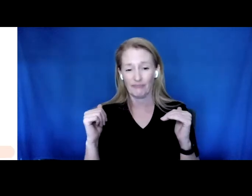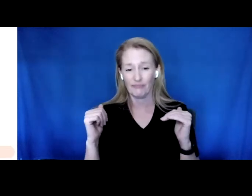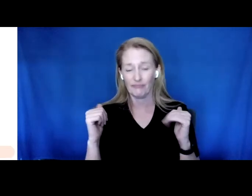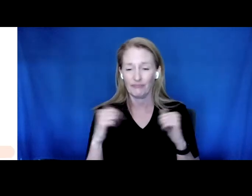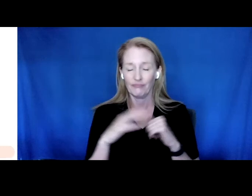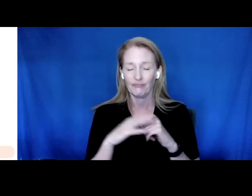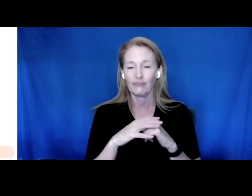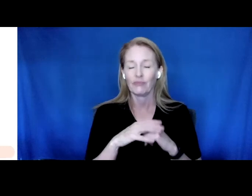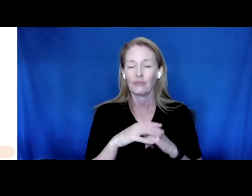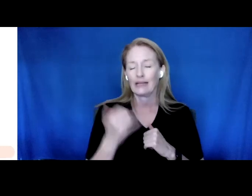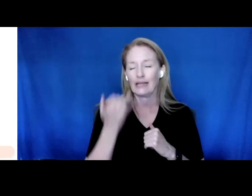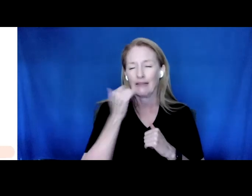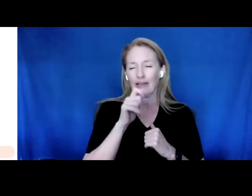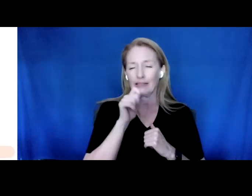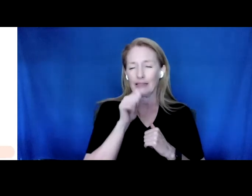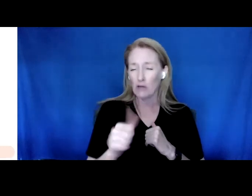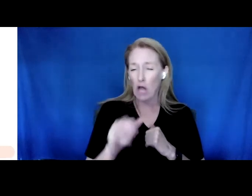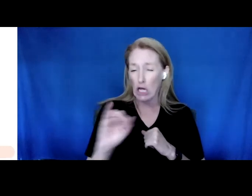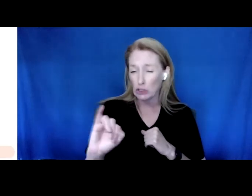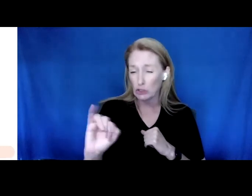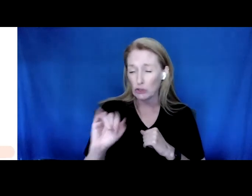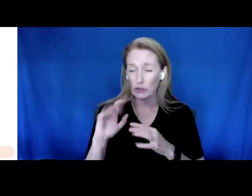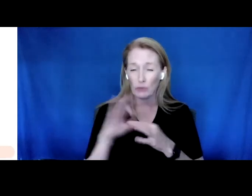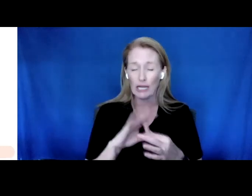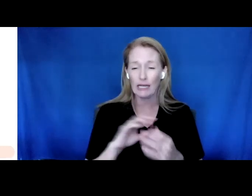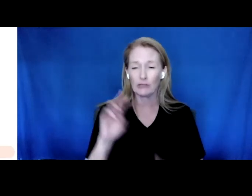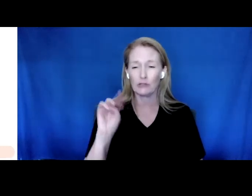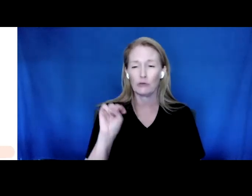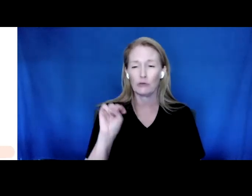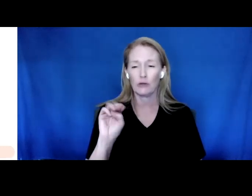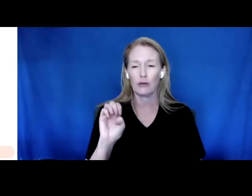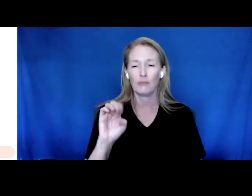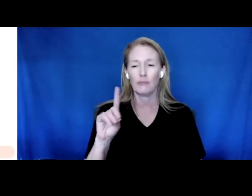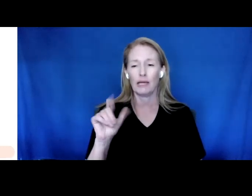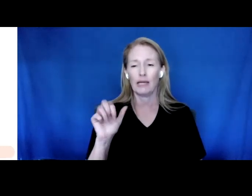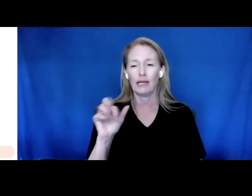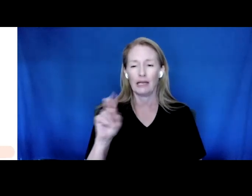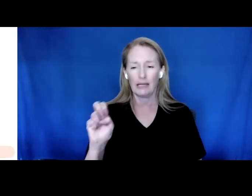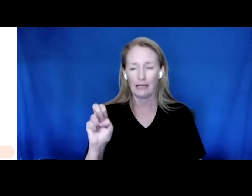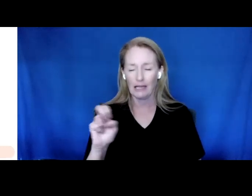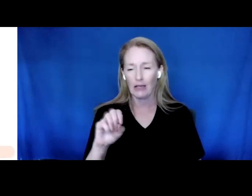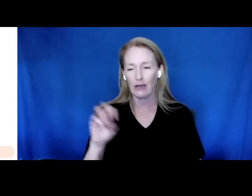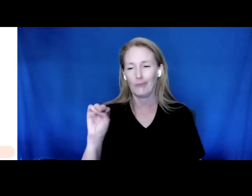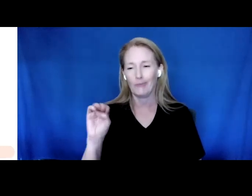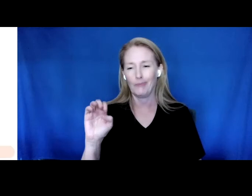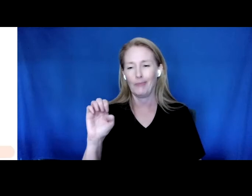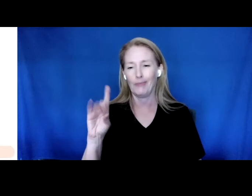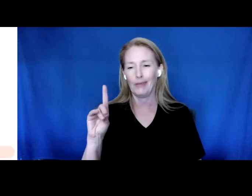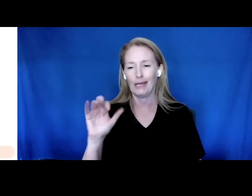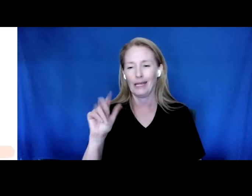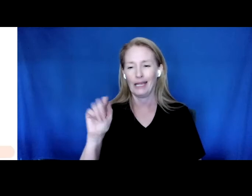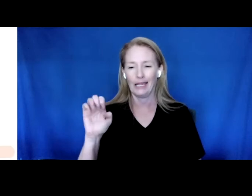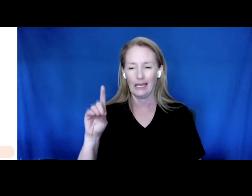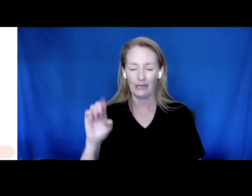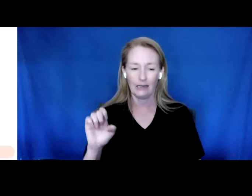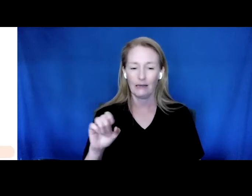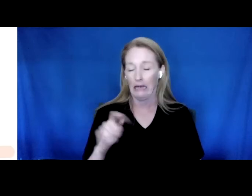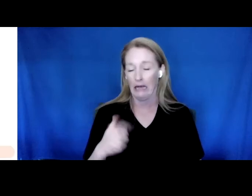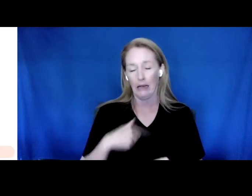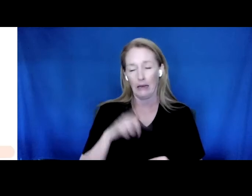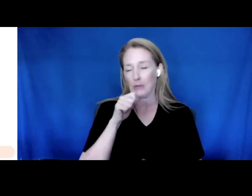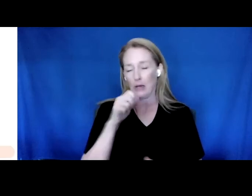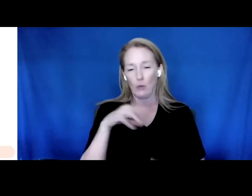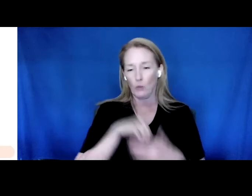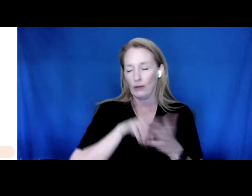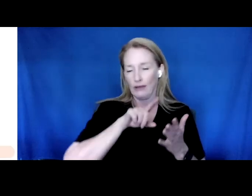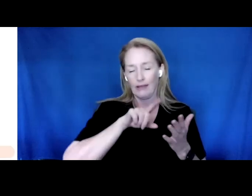But I have been explained that distinction, but again, I am not with the Census Bureau, but that's my assumption there. Specific